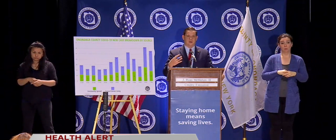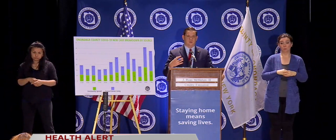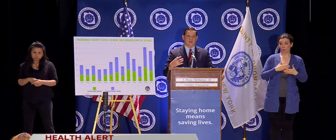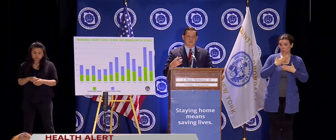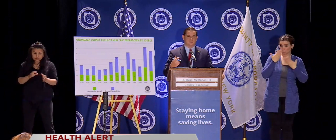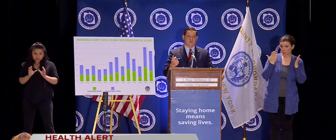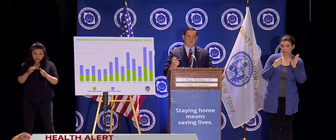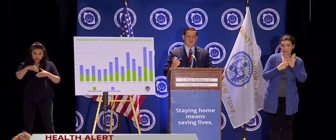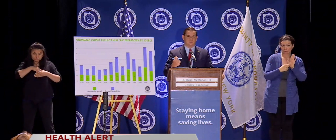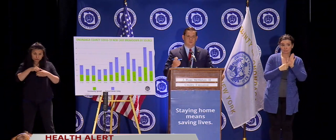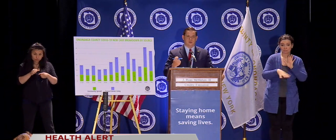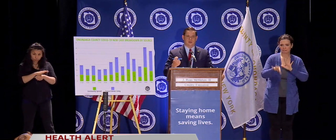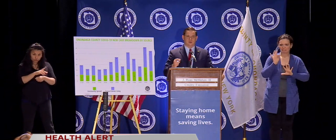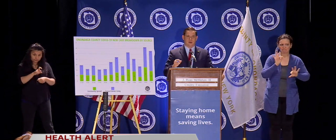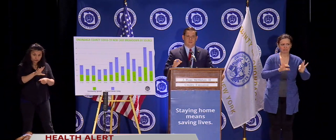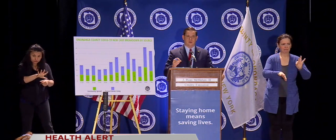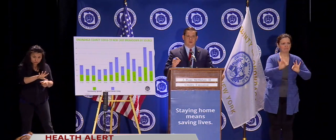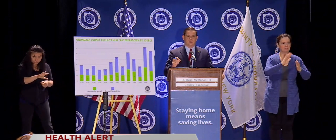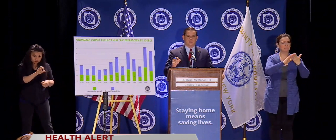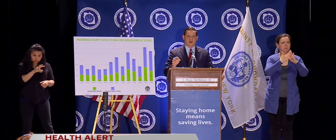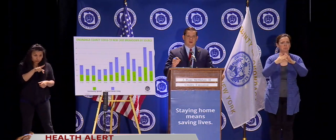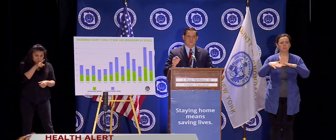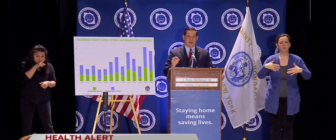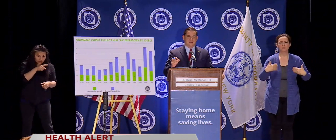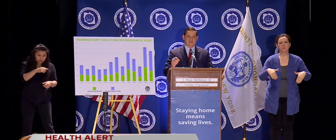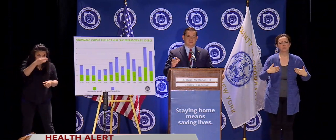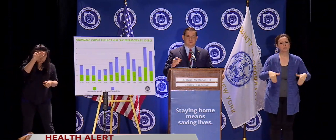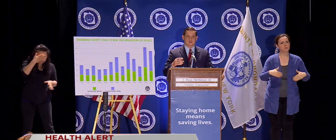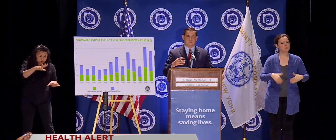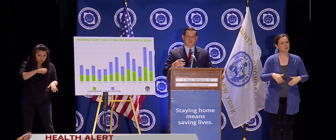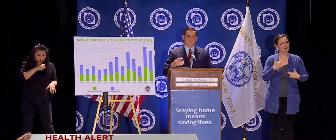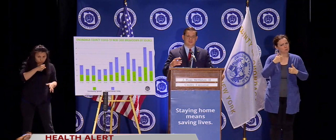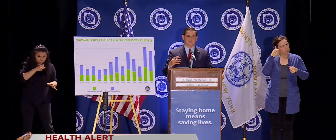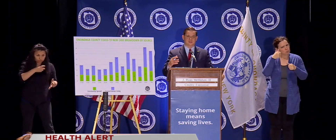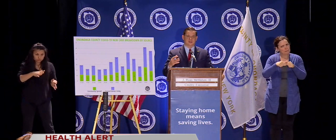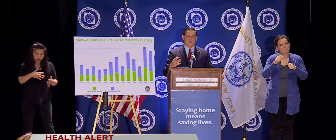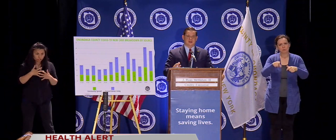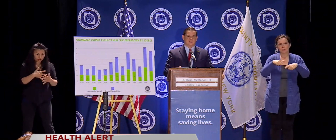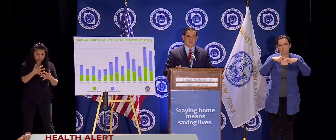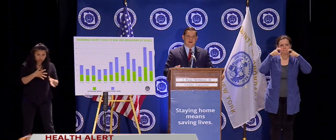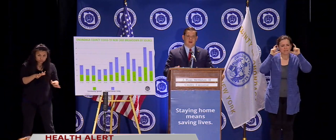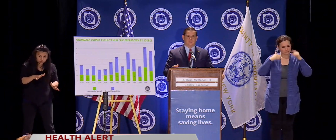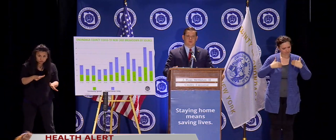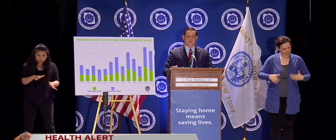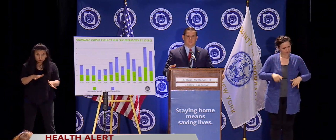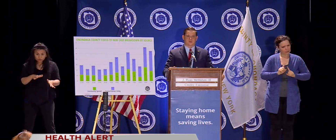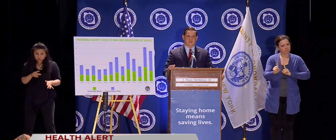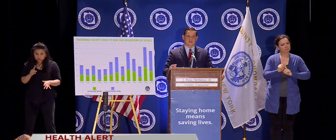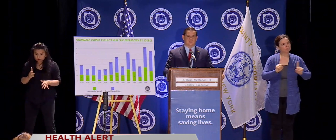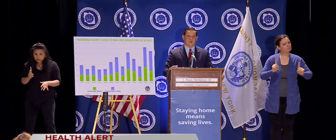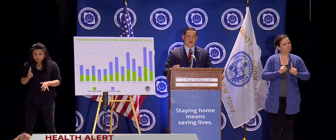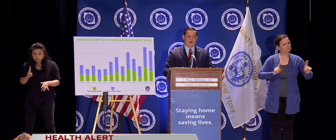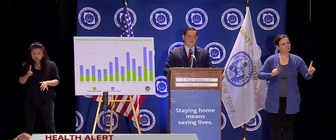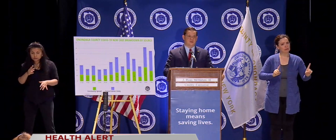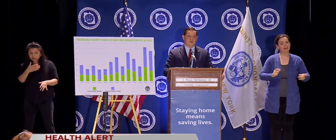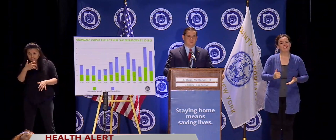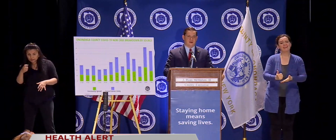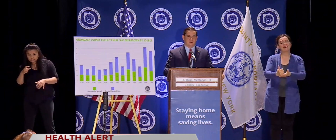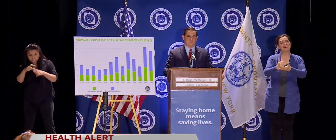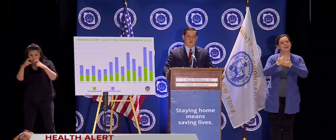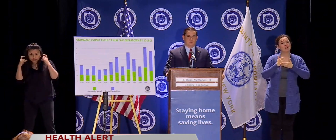them now, right? So we need to remember masks, physical distancing. That helps with folks that don't